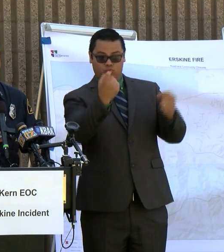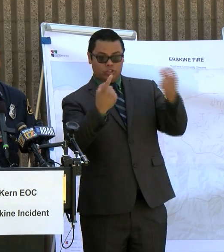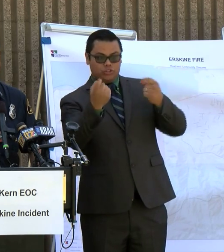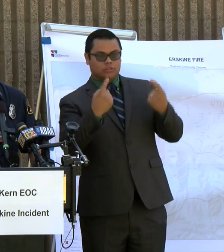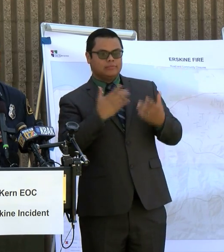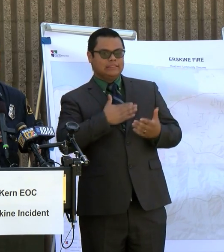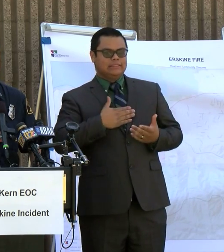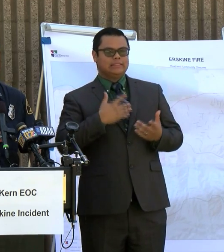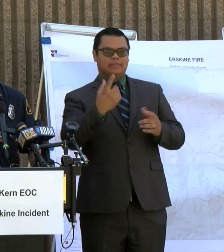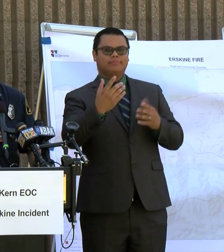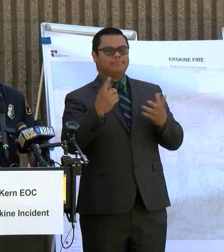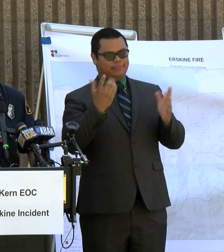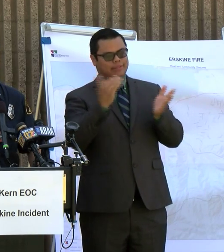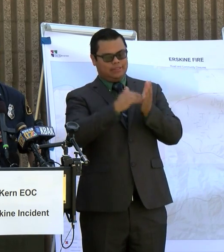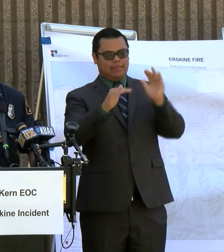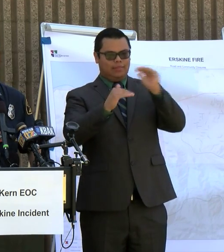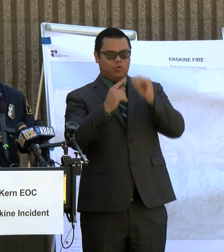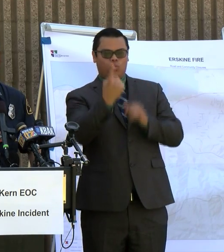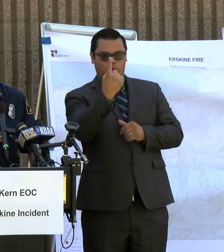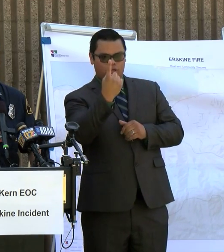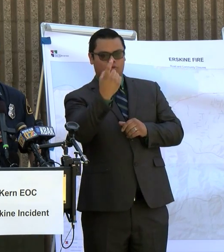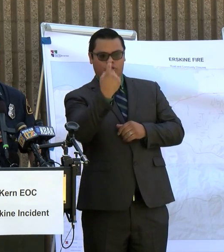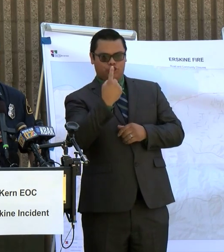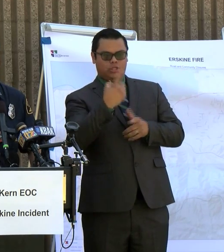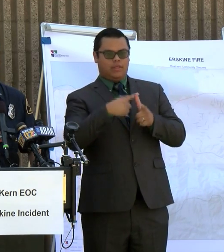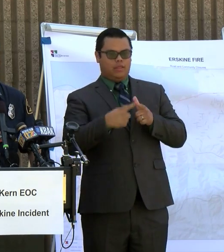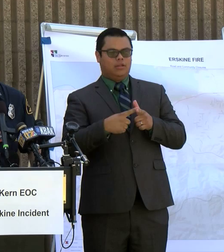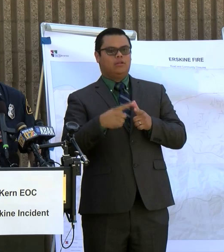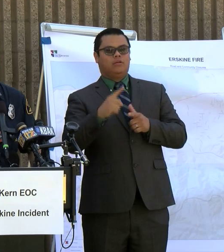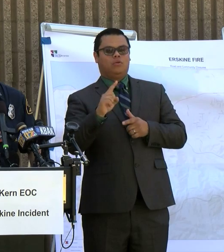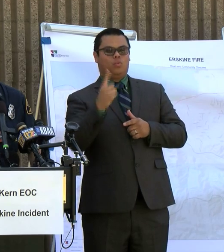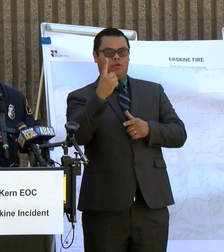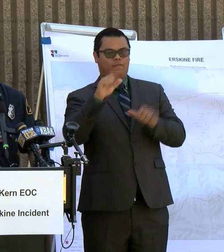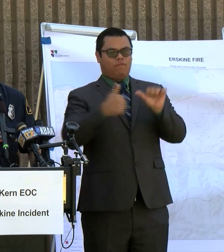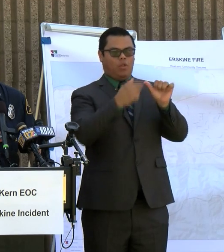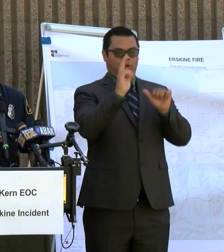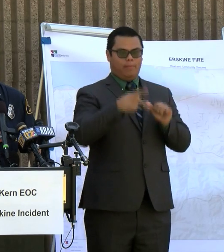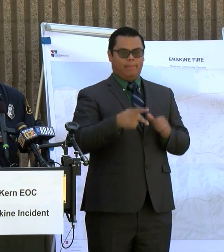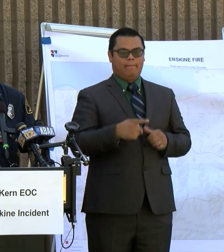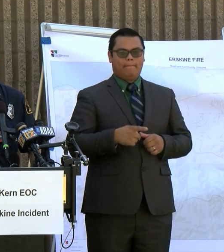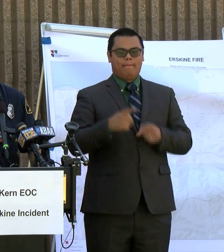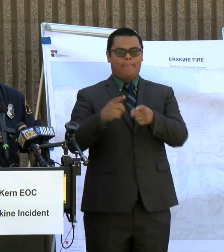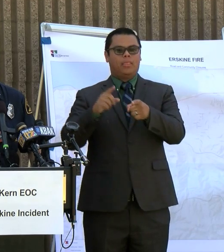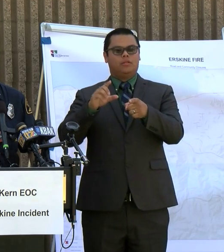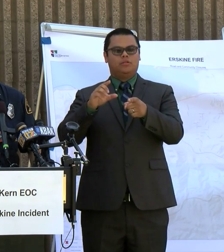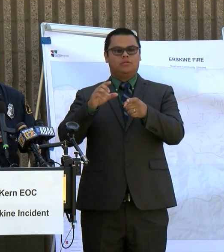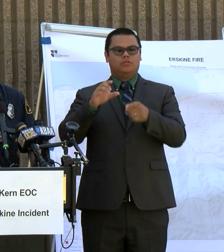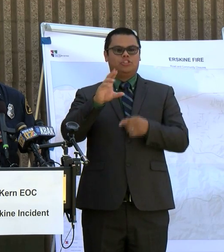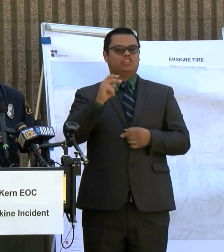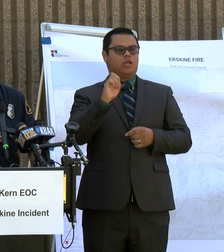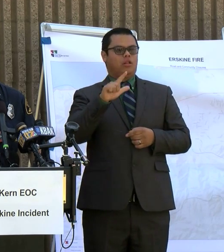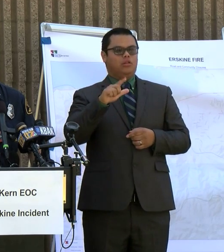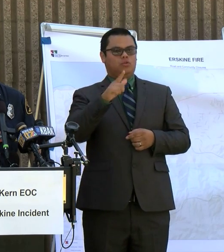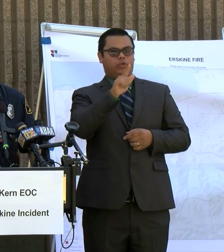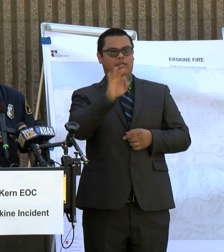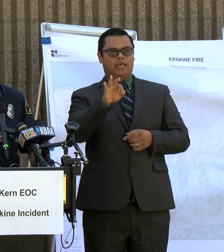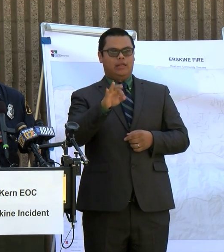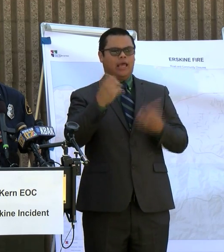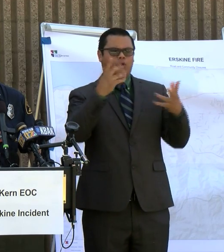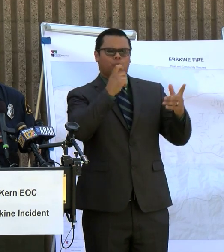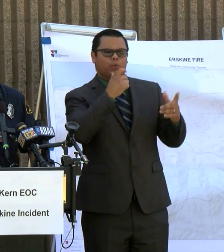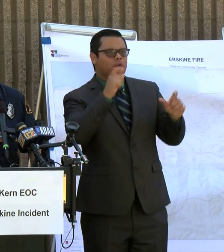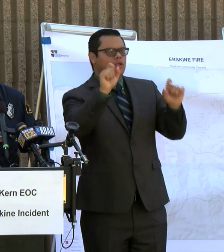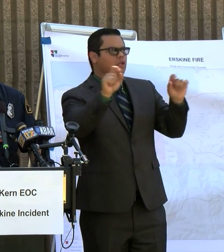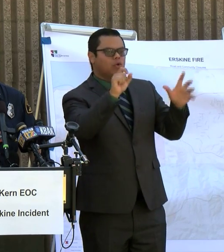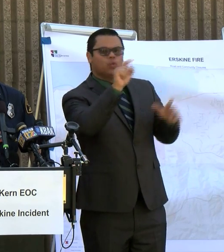again, please limit it to one question and one follow-up, and identify the agency that you're with. I'm with Channel 29 here in Bakersfield. I don't know who to address